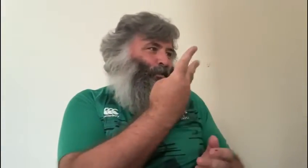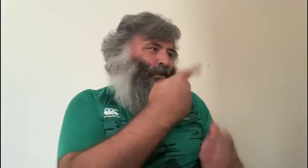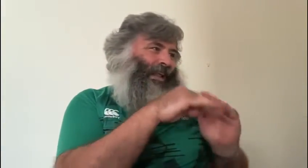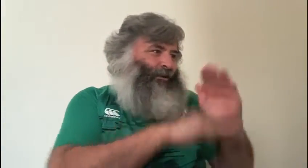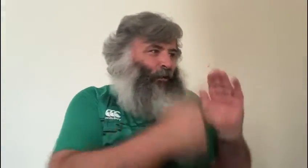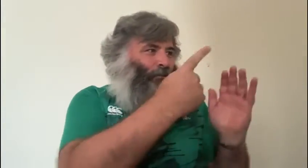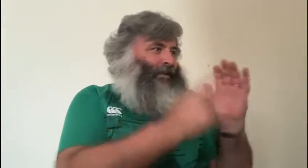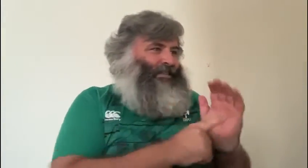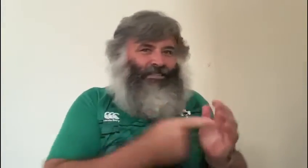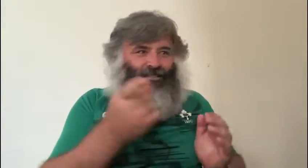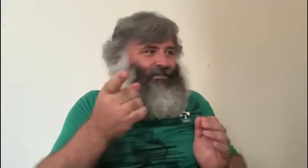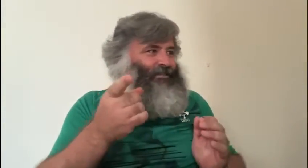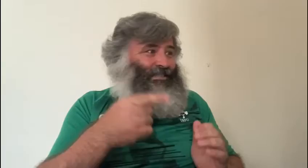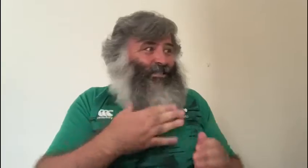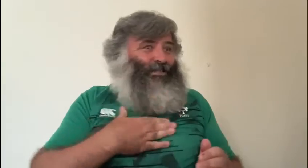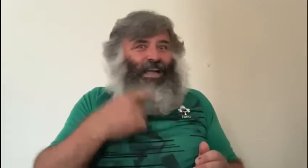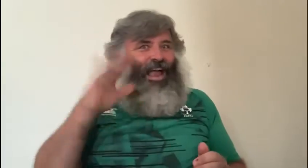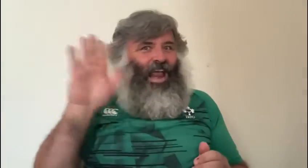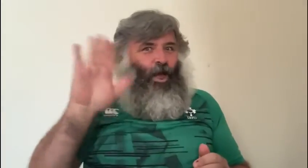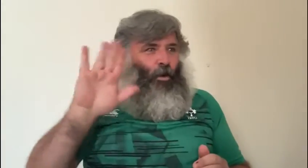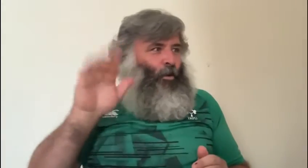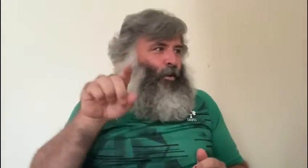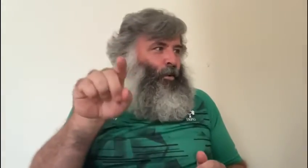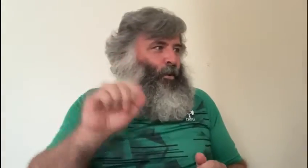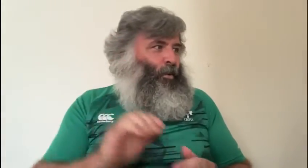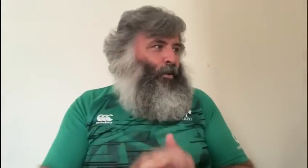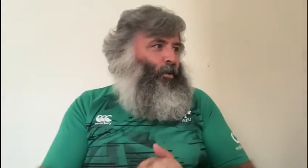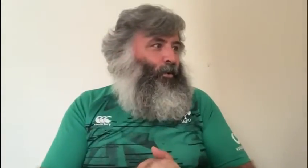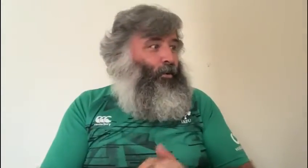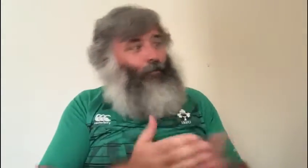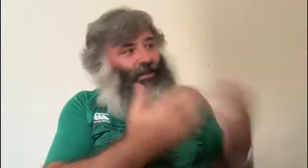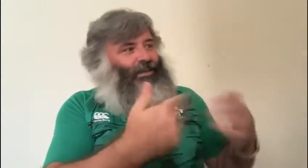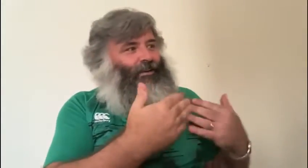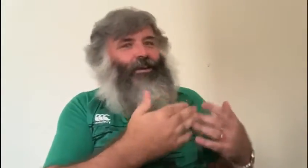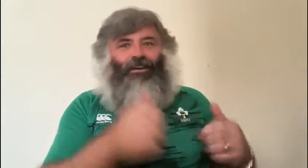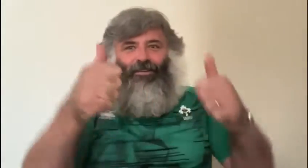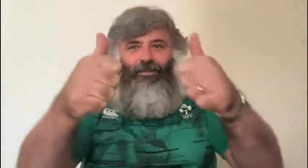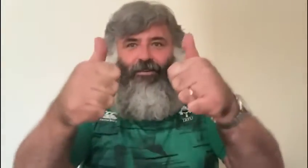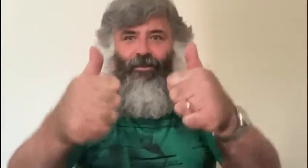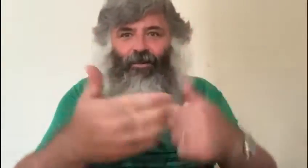Only less than 1 minute. Just say hello.